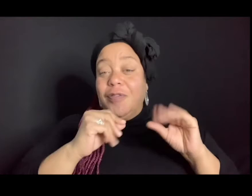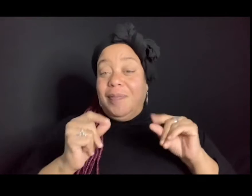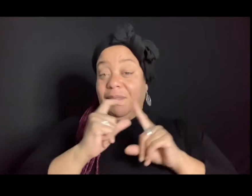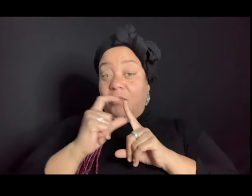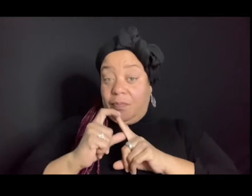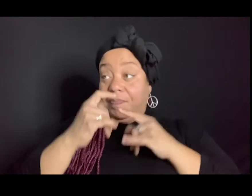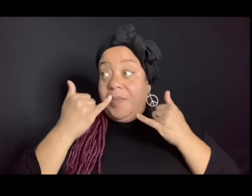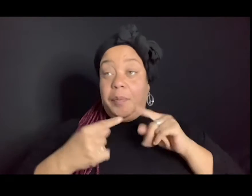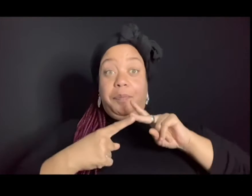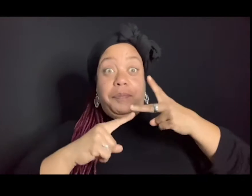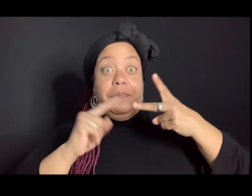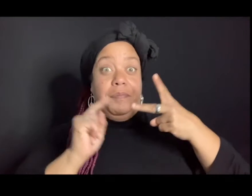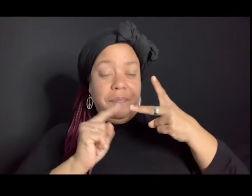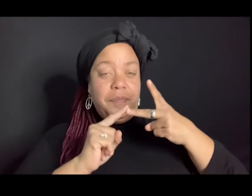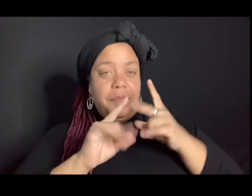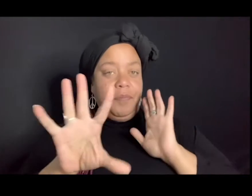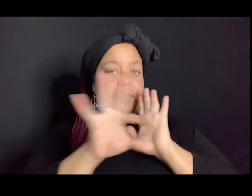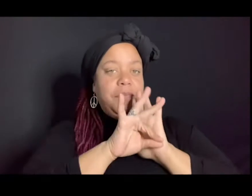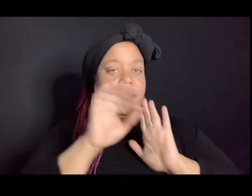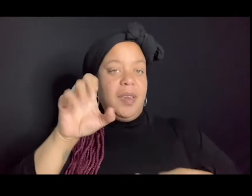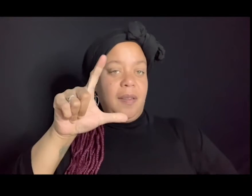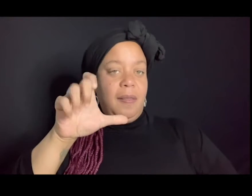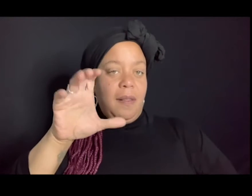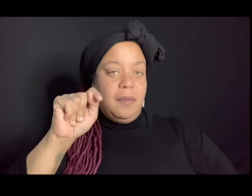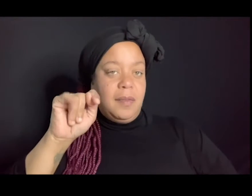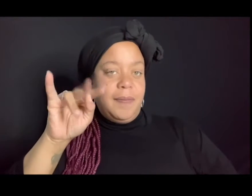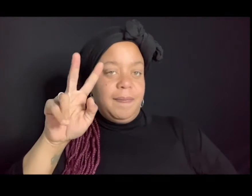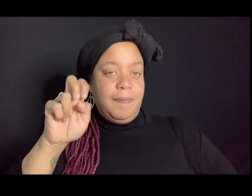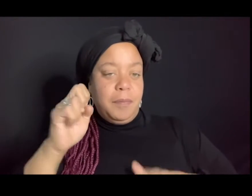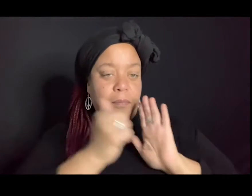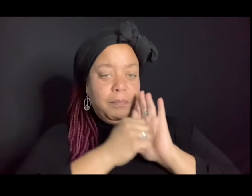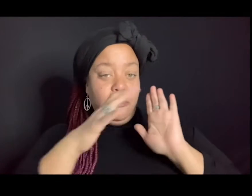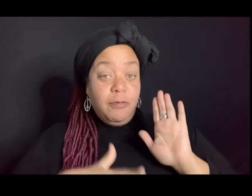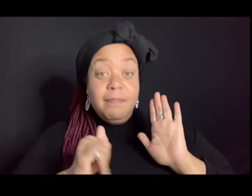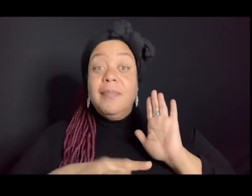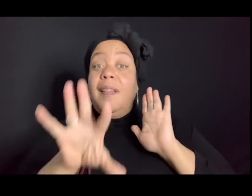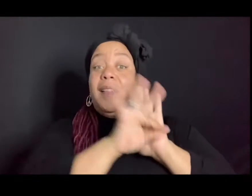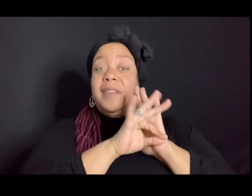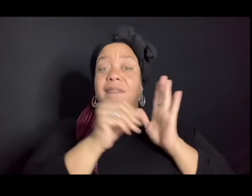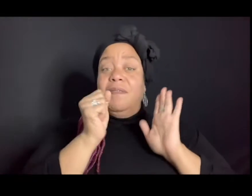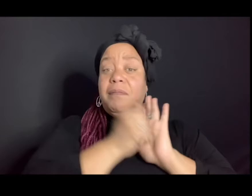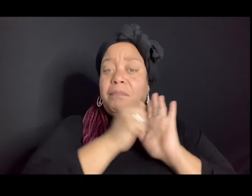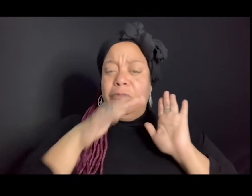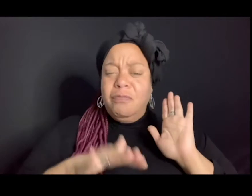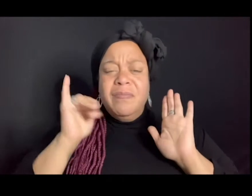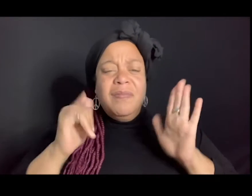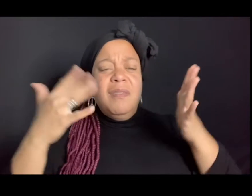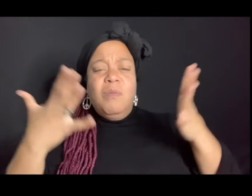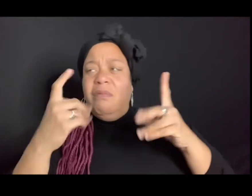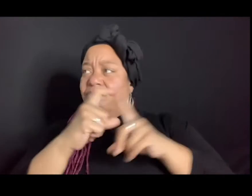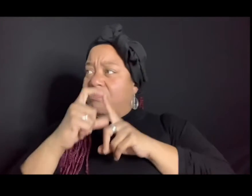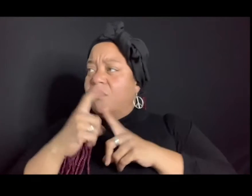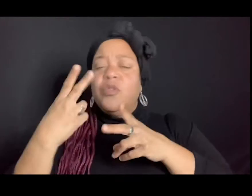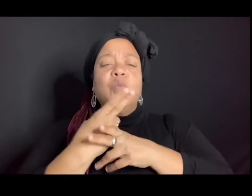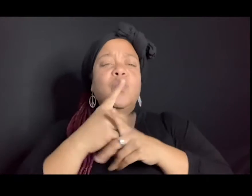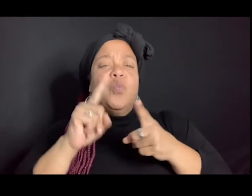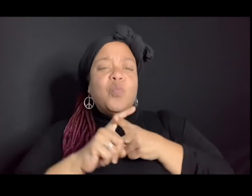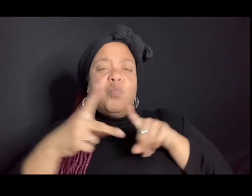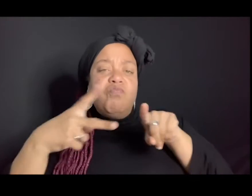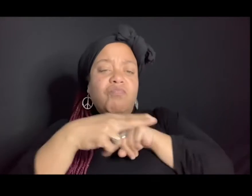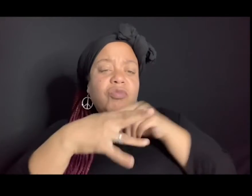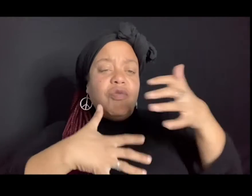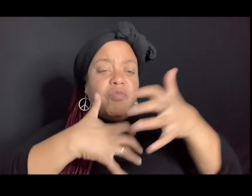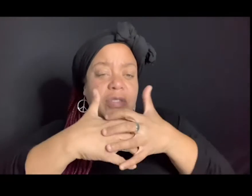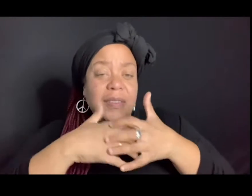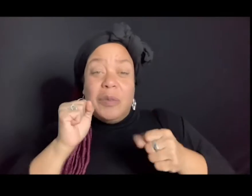then there's elective abortion. And elective abortion is what's the term that's used when people make the choice to terminate a pregnancy.